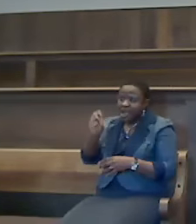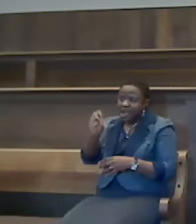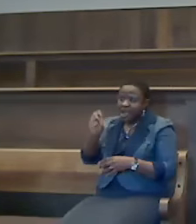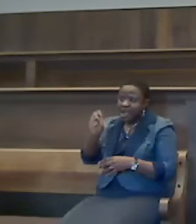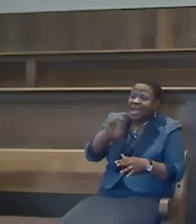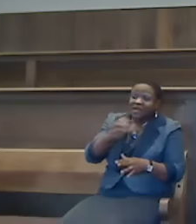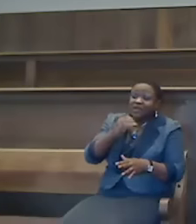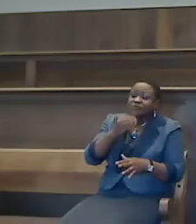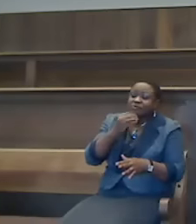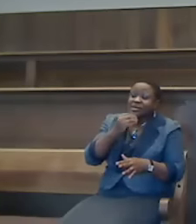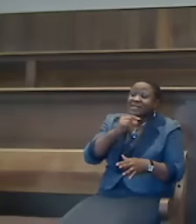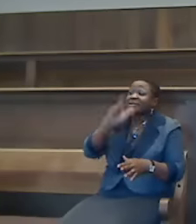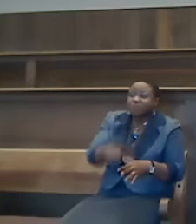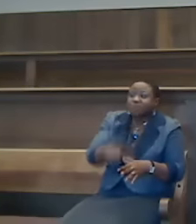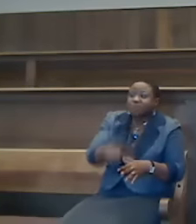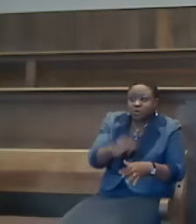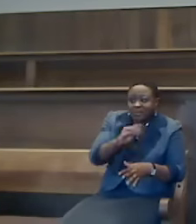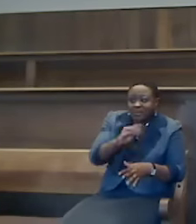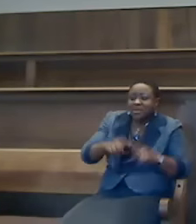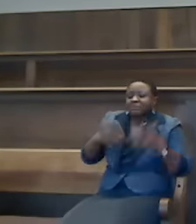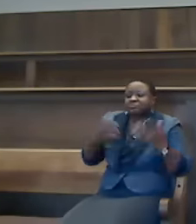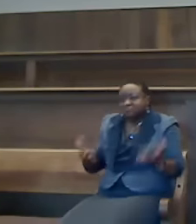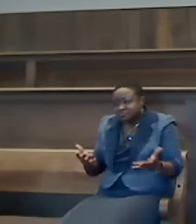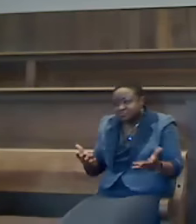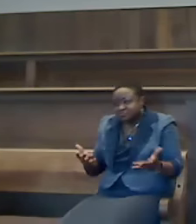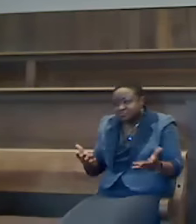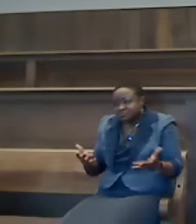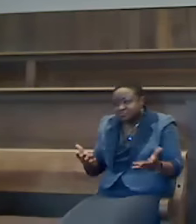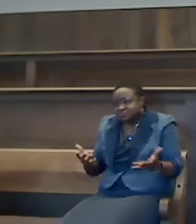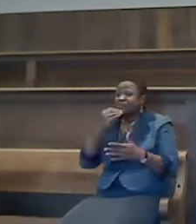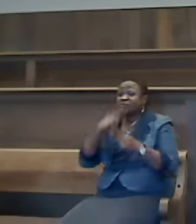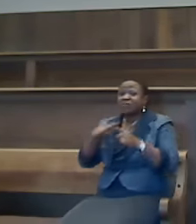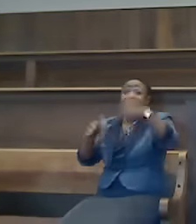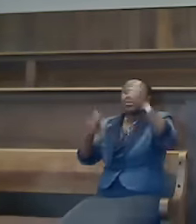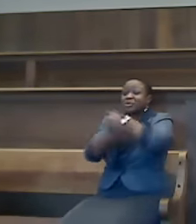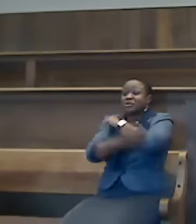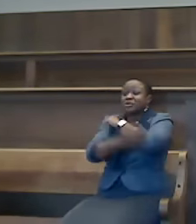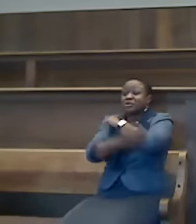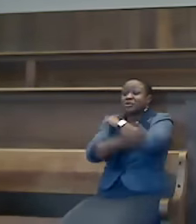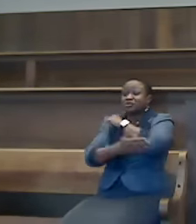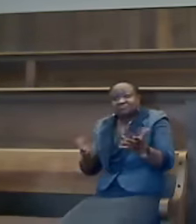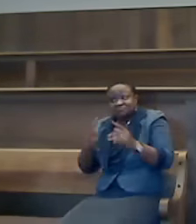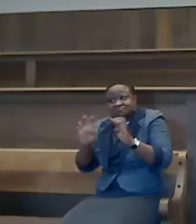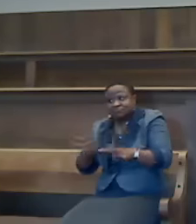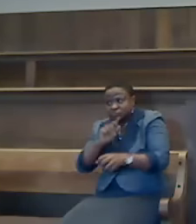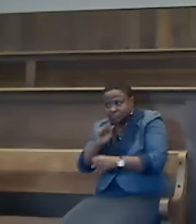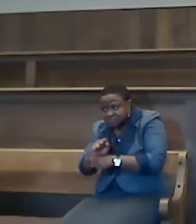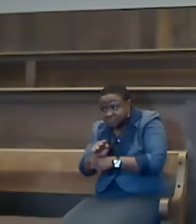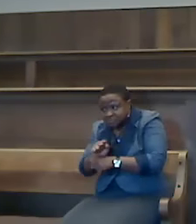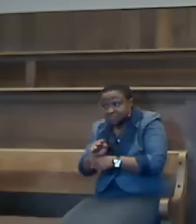genetically modified, but so much of our organic food is coming from overseas these days, it's hard to know.